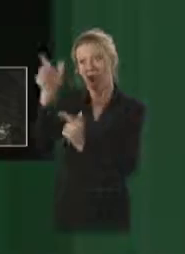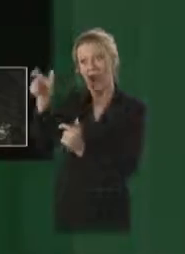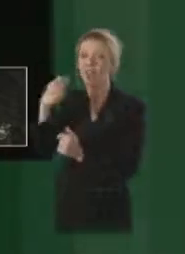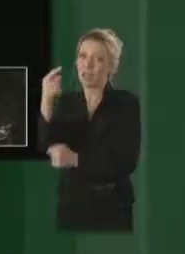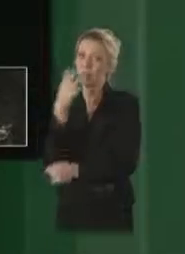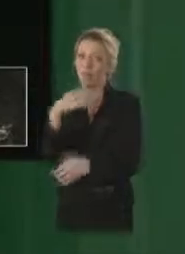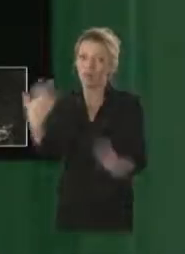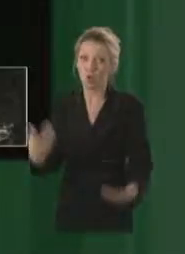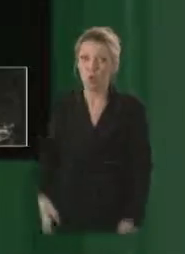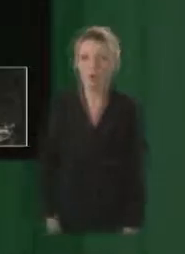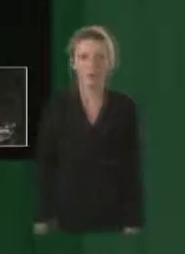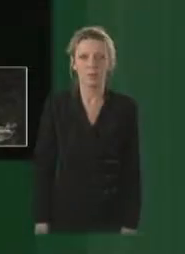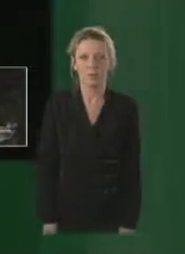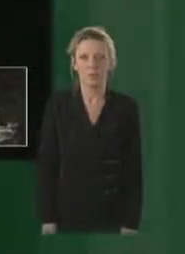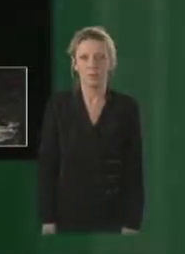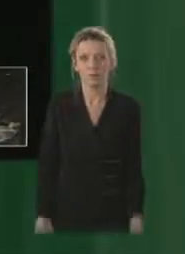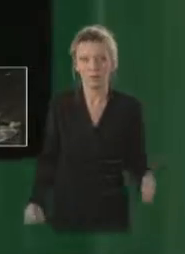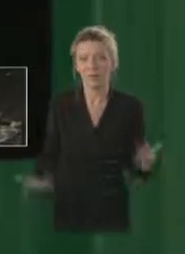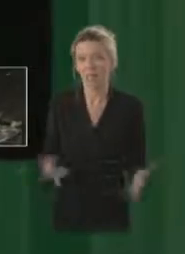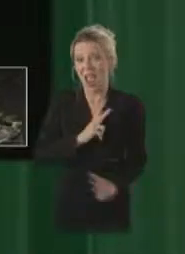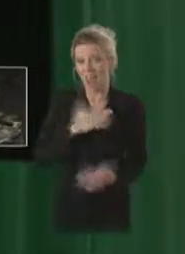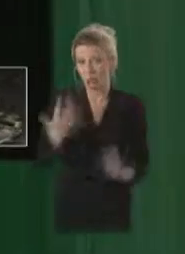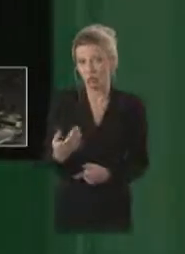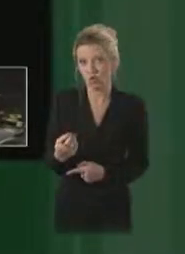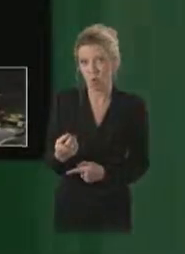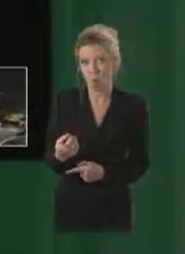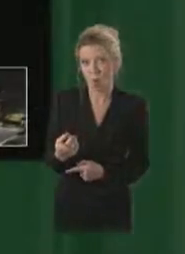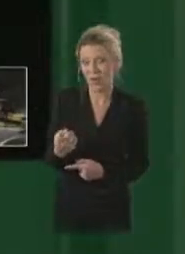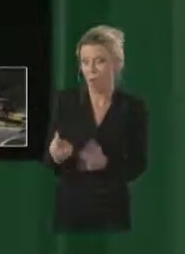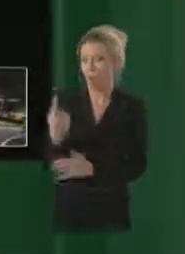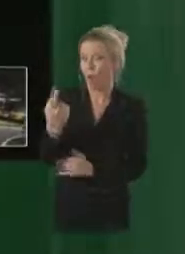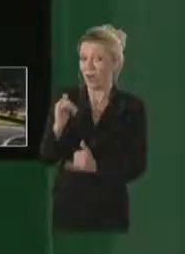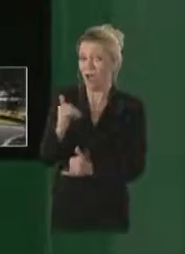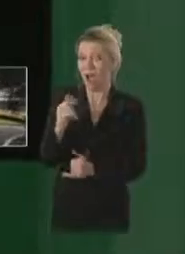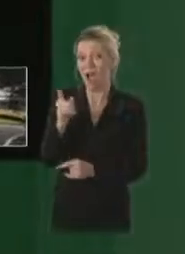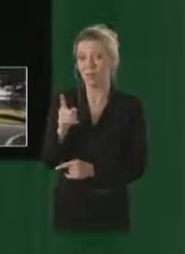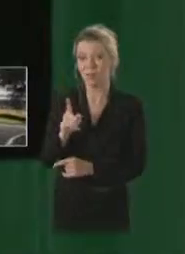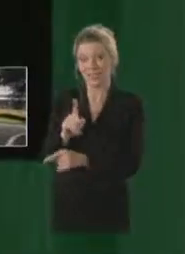High expectations for the Mazda 3 to fulfill, at a time when car sales are stagnating all over the world.